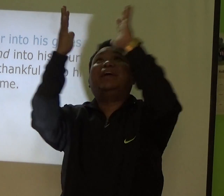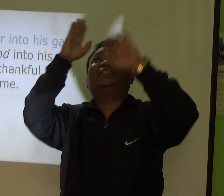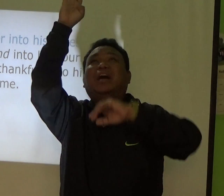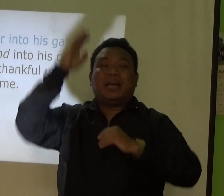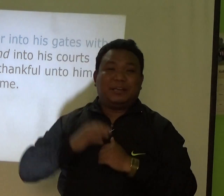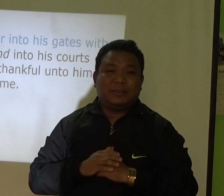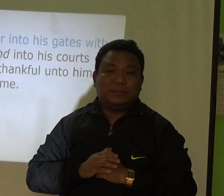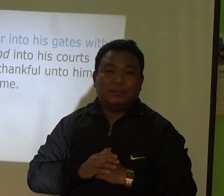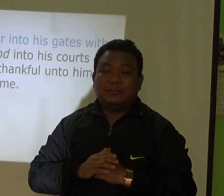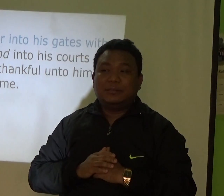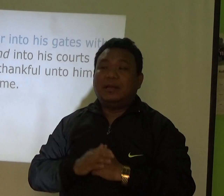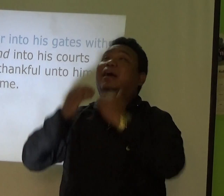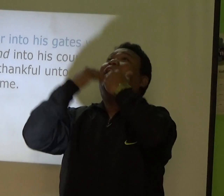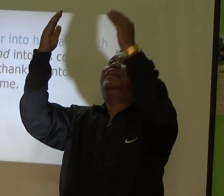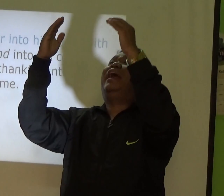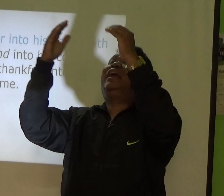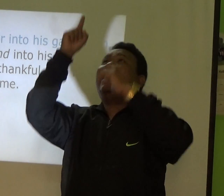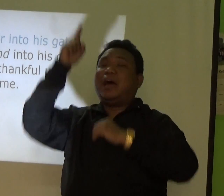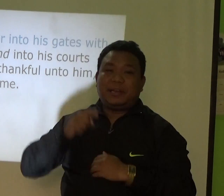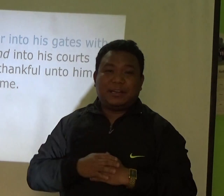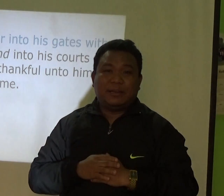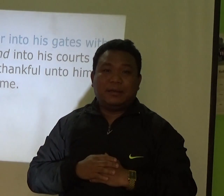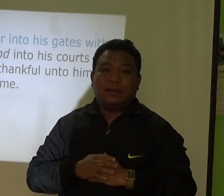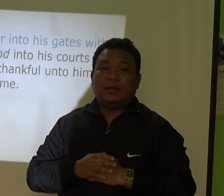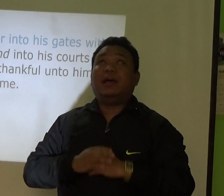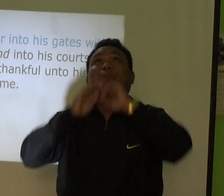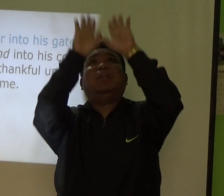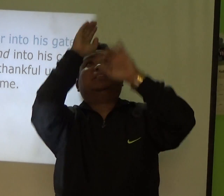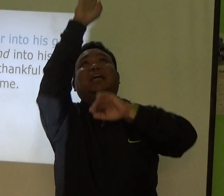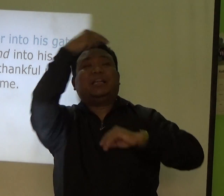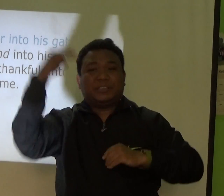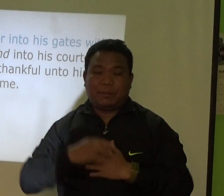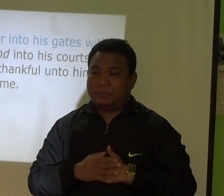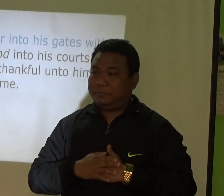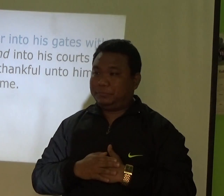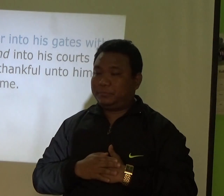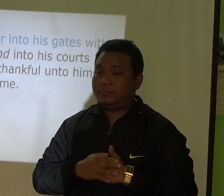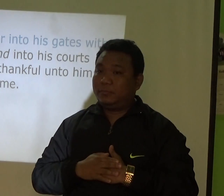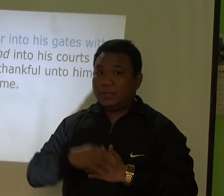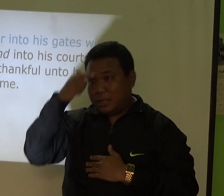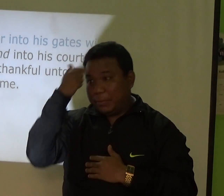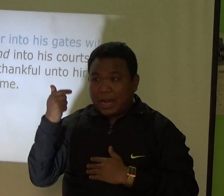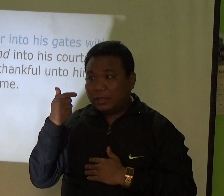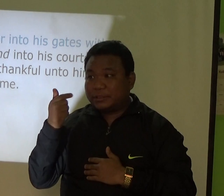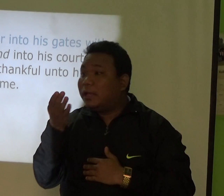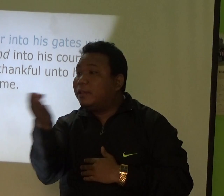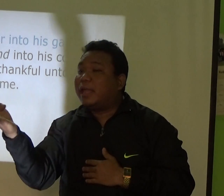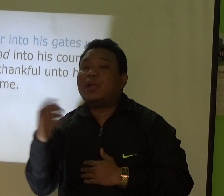praise God. And thank God and bless God's name because they